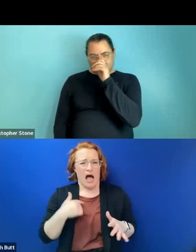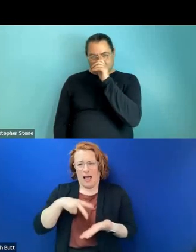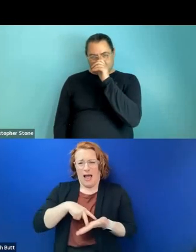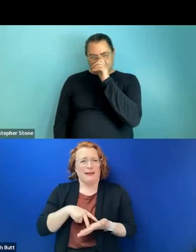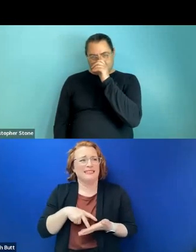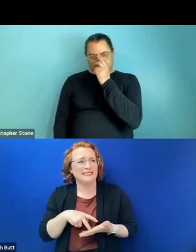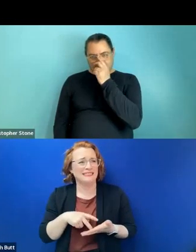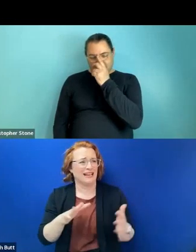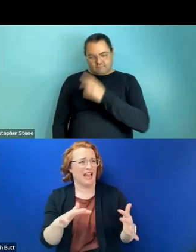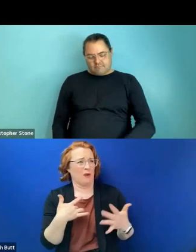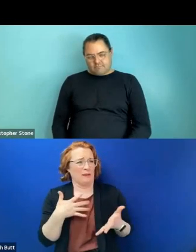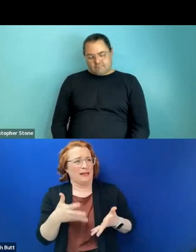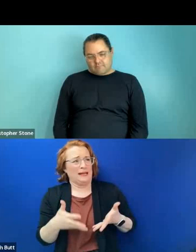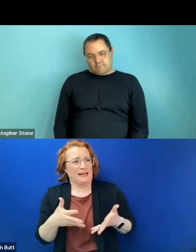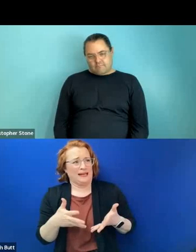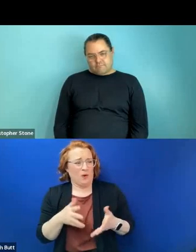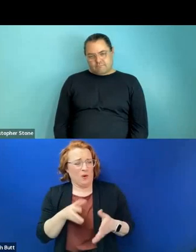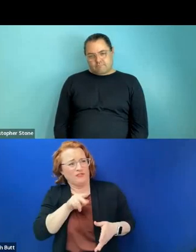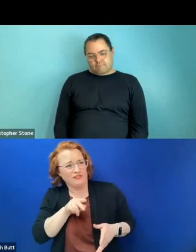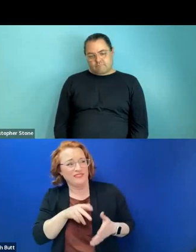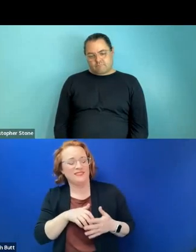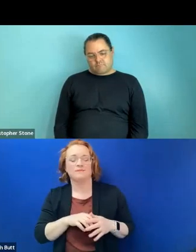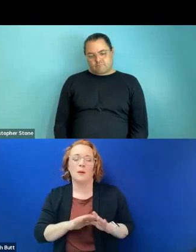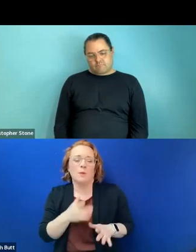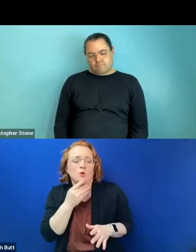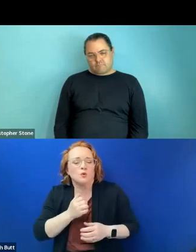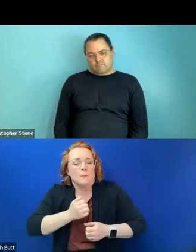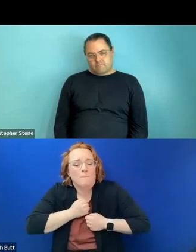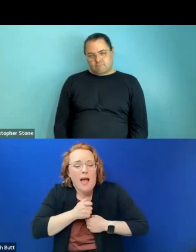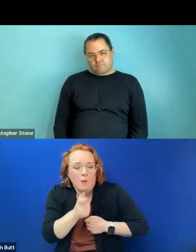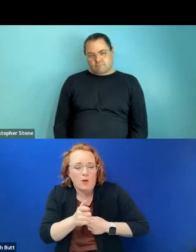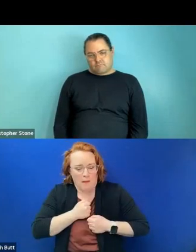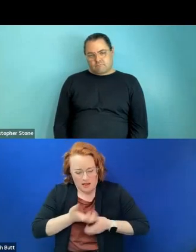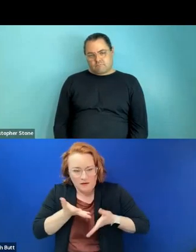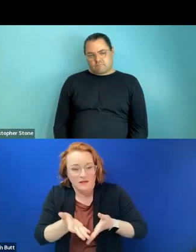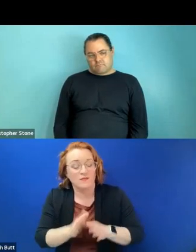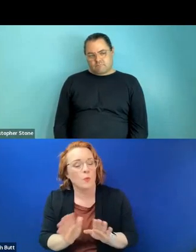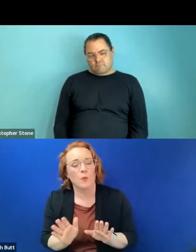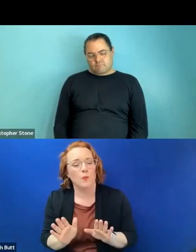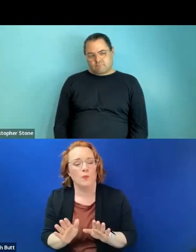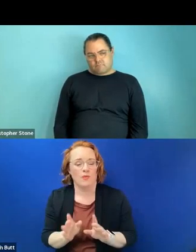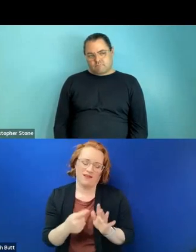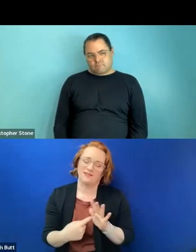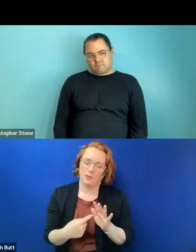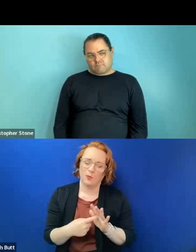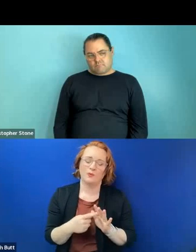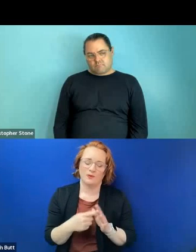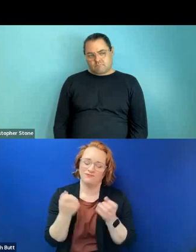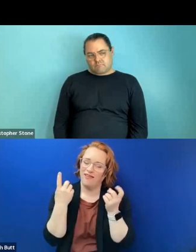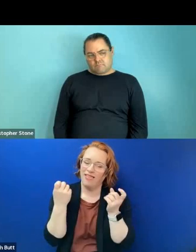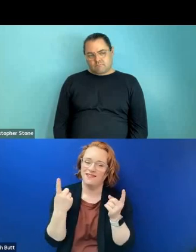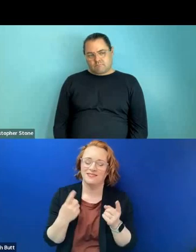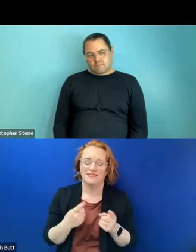up in front of everybody and say something, but you're not using your own words. I think that's an important part for people to